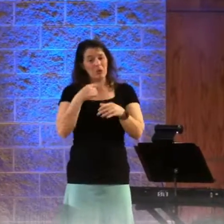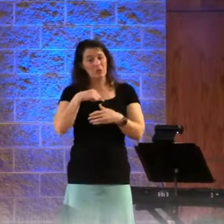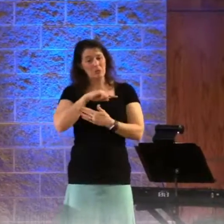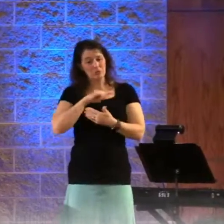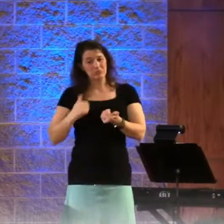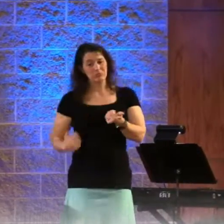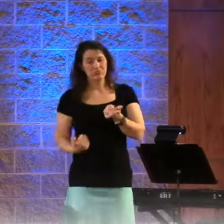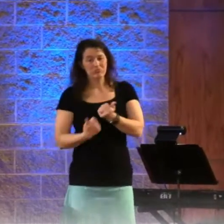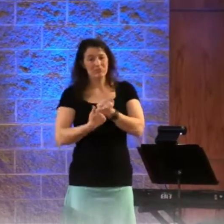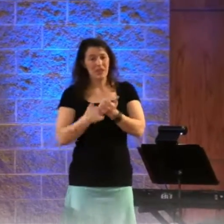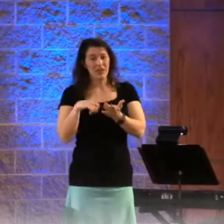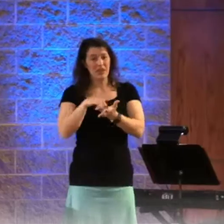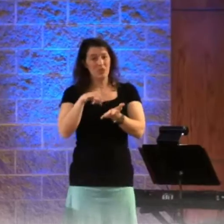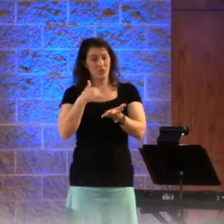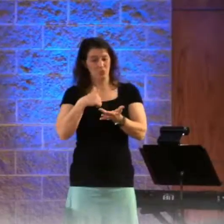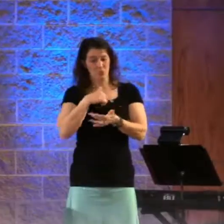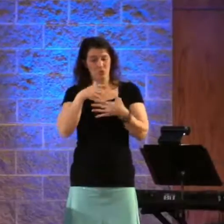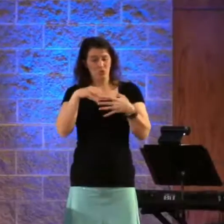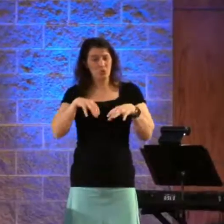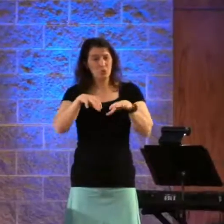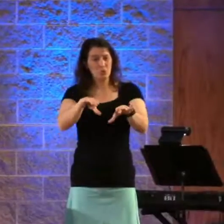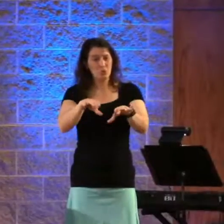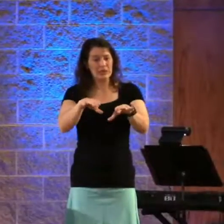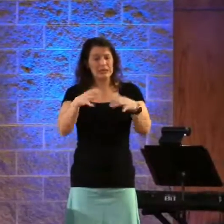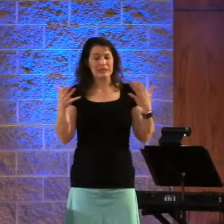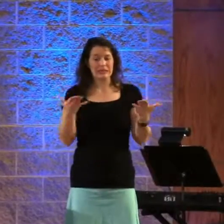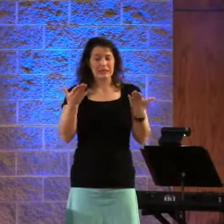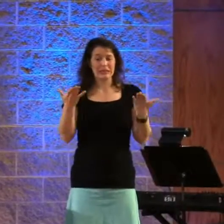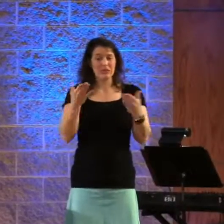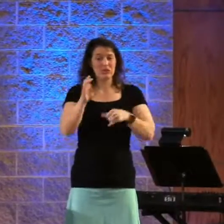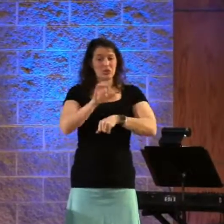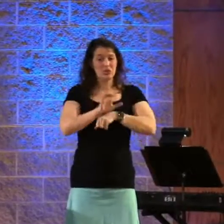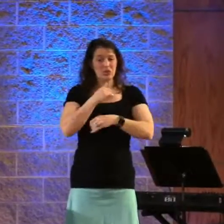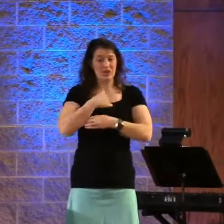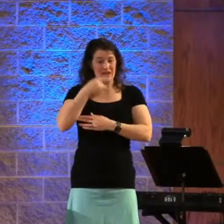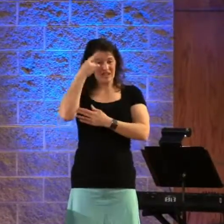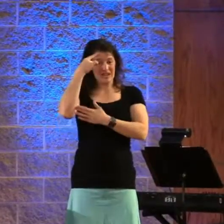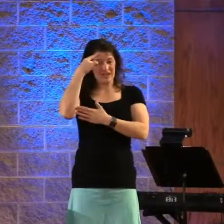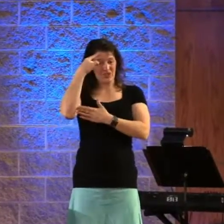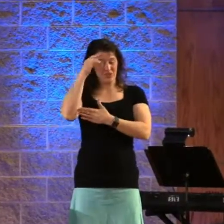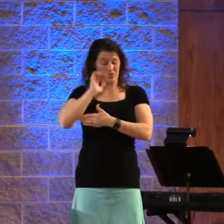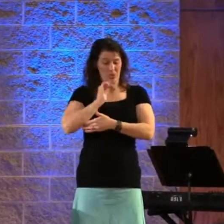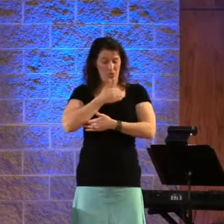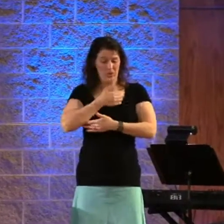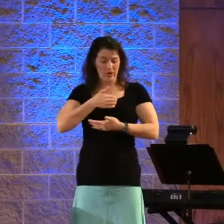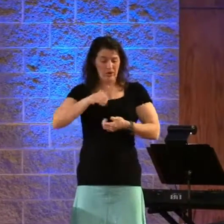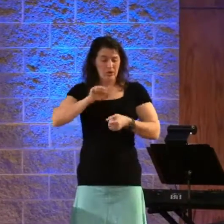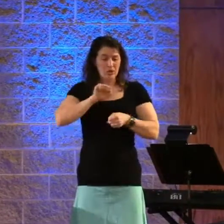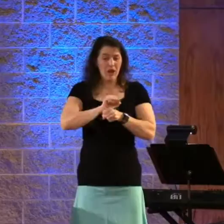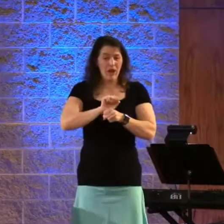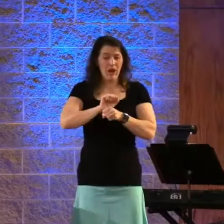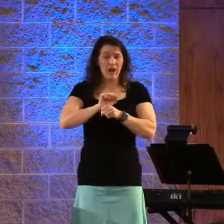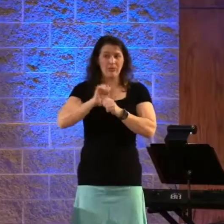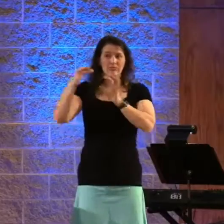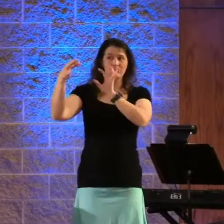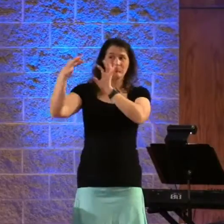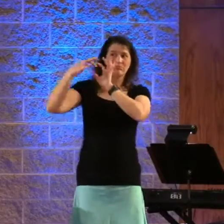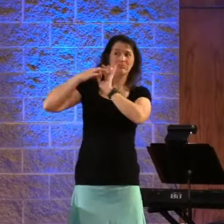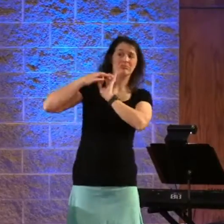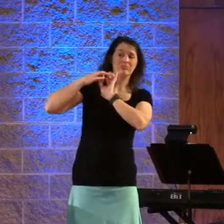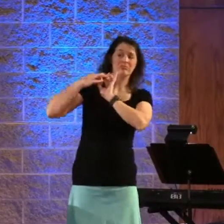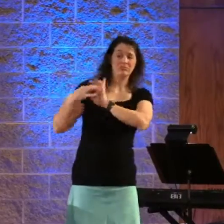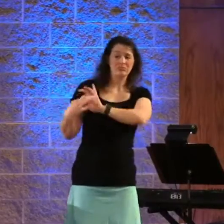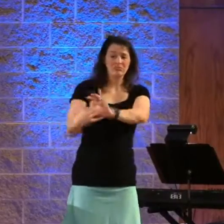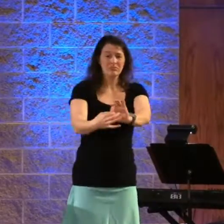Reconciliation is what we do. And here in the church, I believe it's our job to be good at